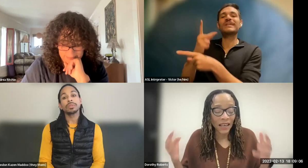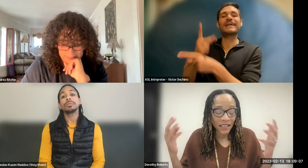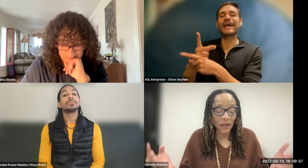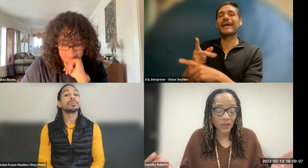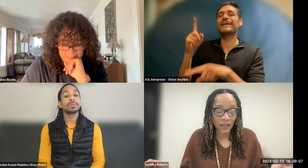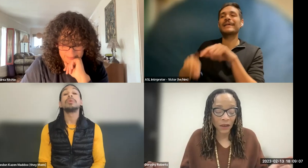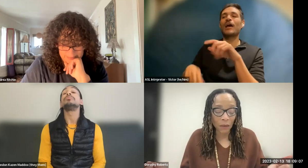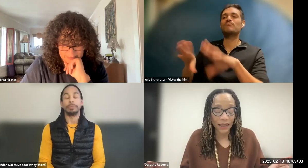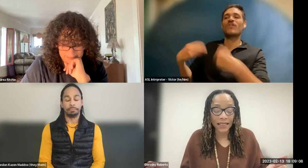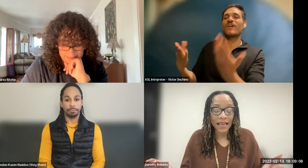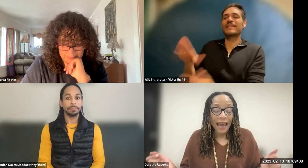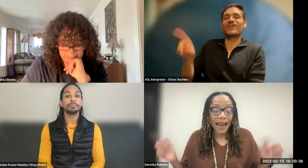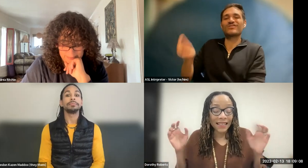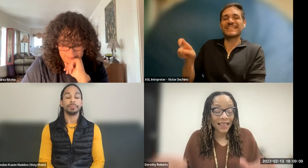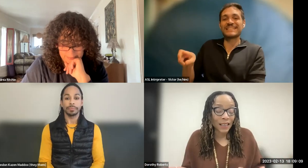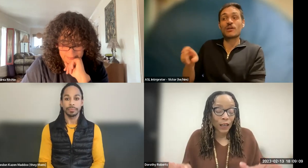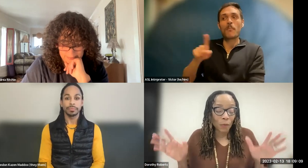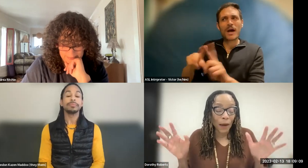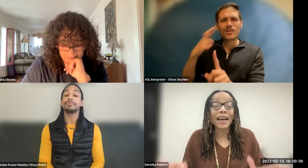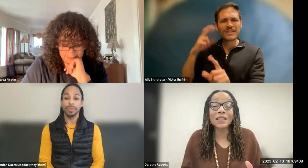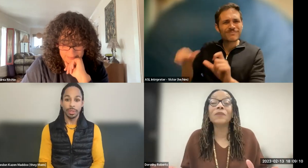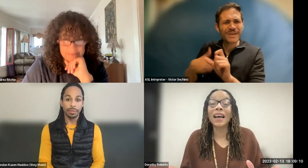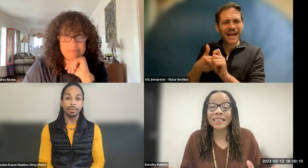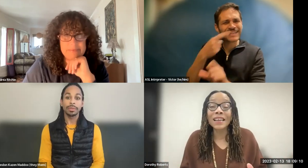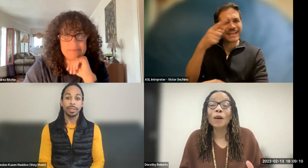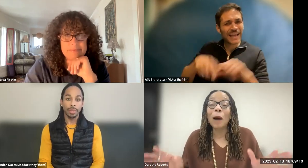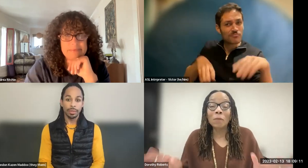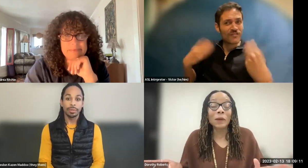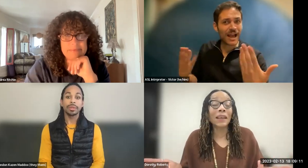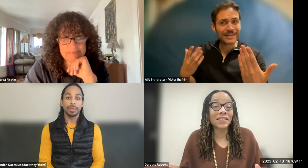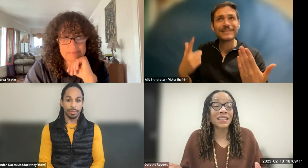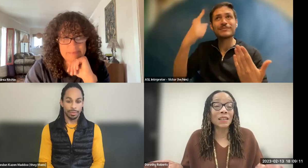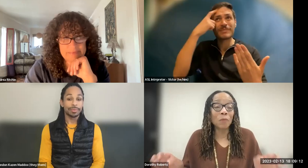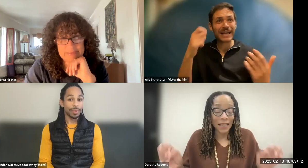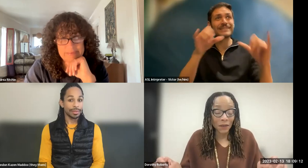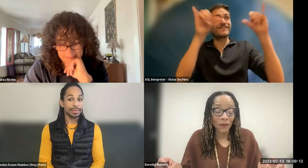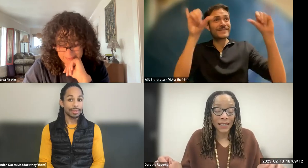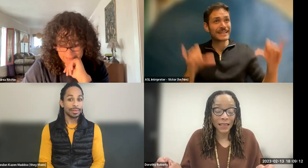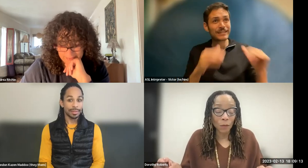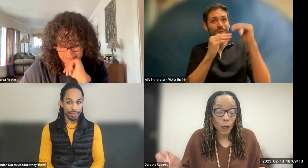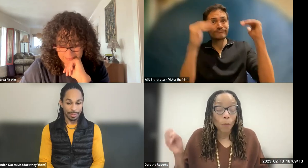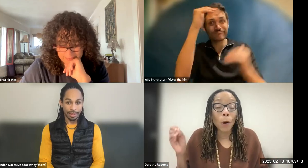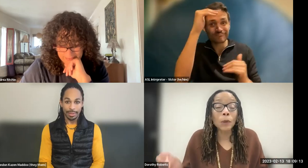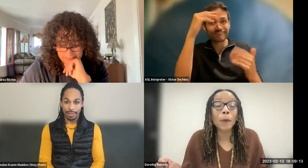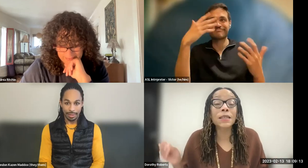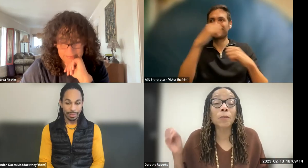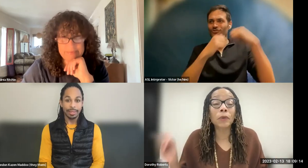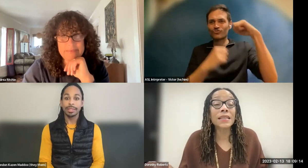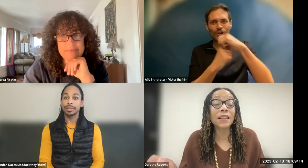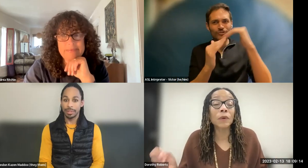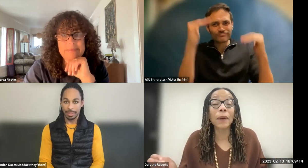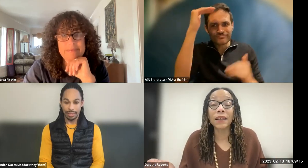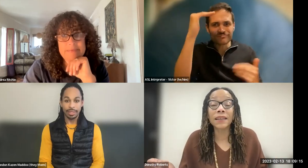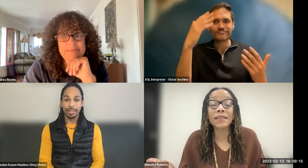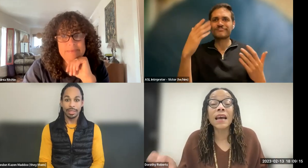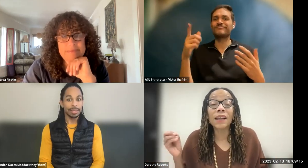because of structural inequalities. And yes, it pacifies populations. It pacifies them both by